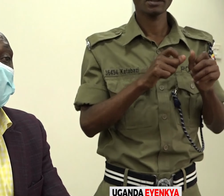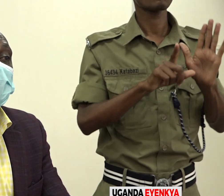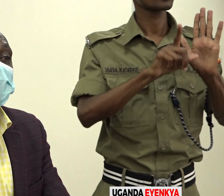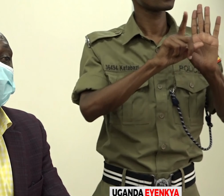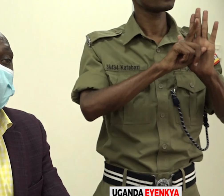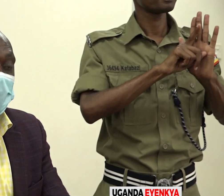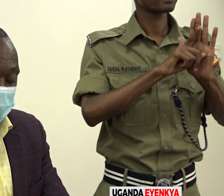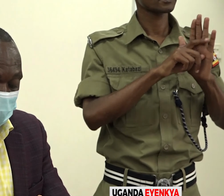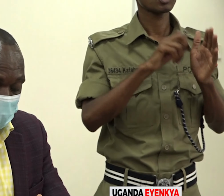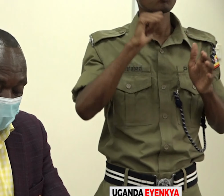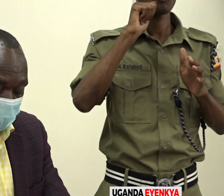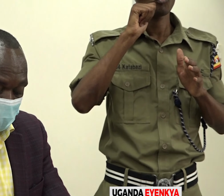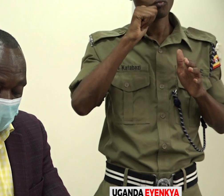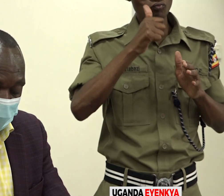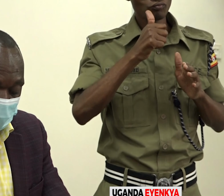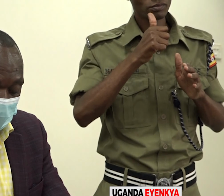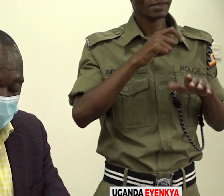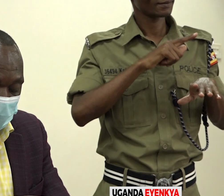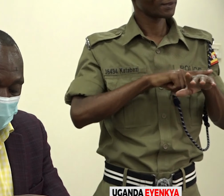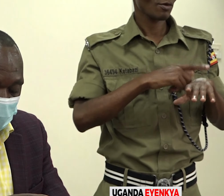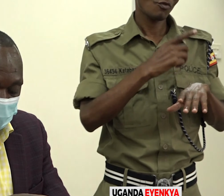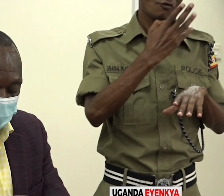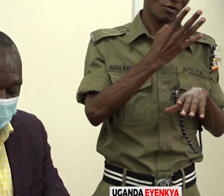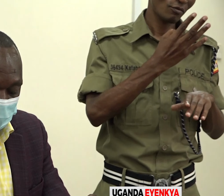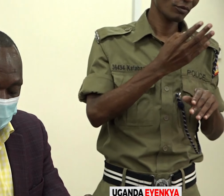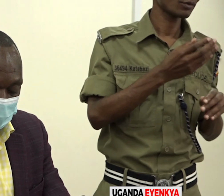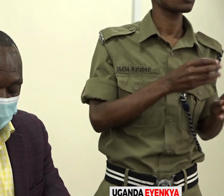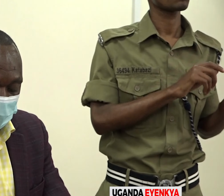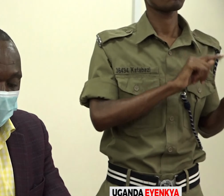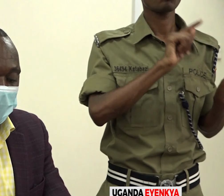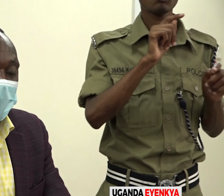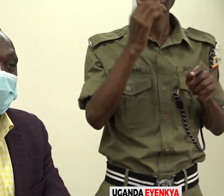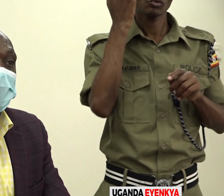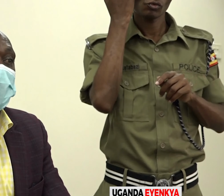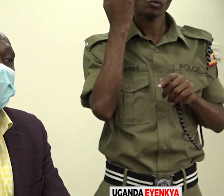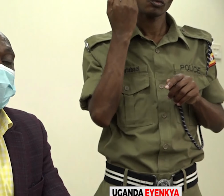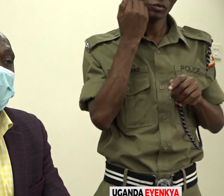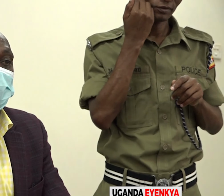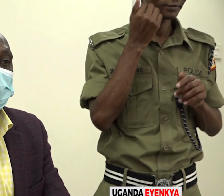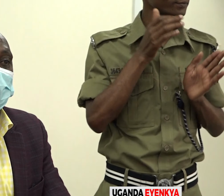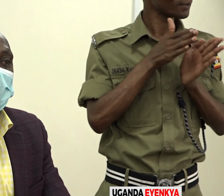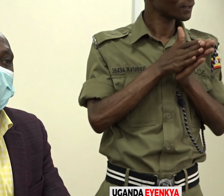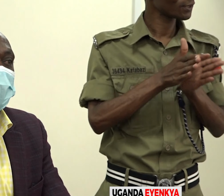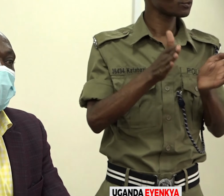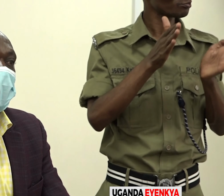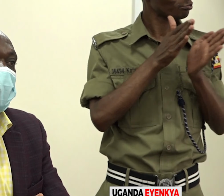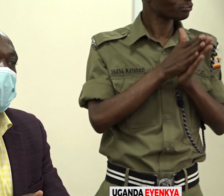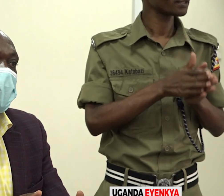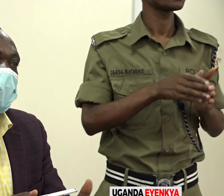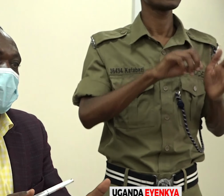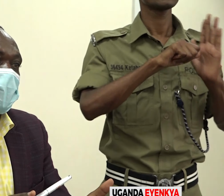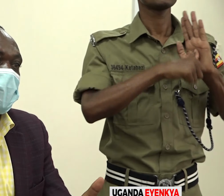Era enkya ku makya saawa nnya ajja kuba ng'atwalibwa mu kkooti awo lina emmene emisango. Twagala kusaba